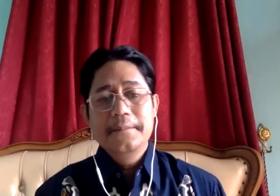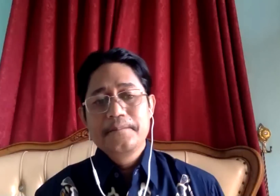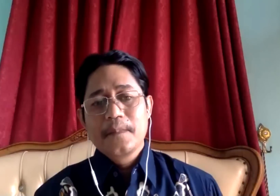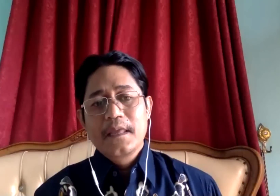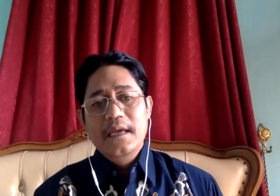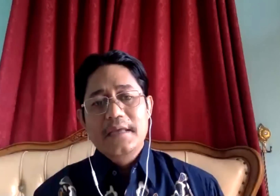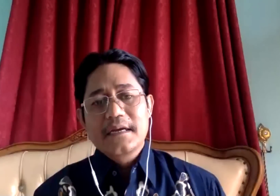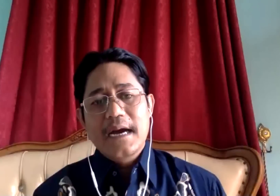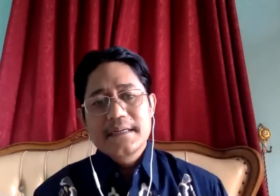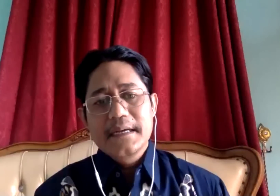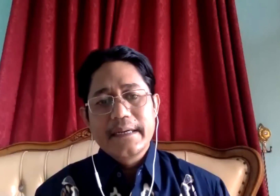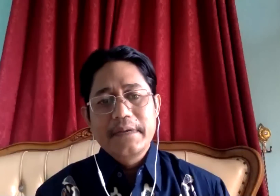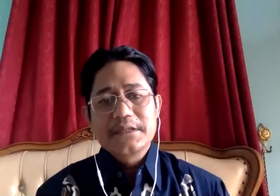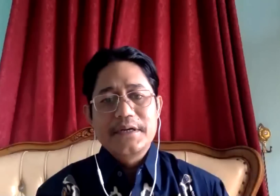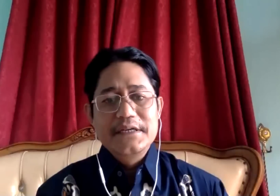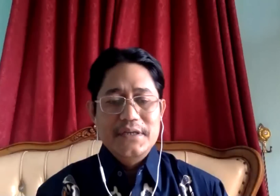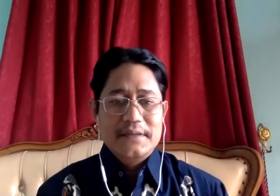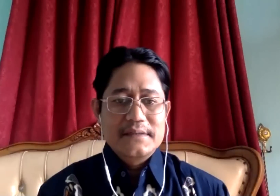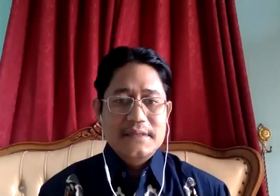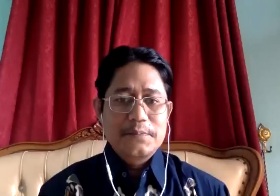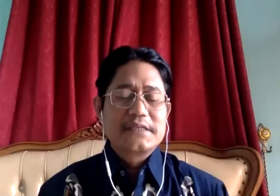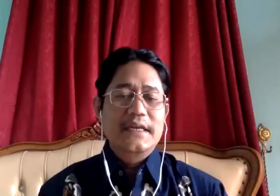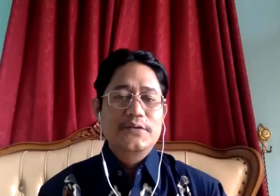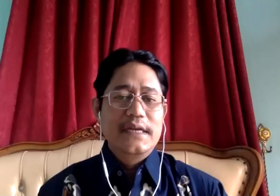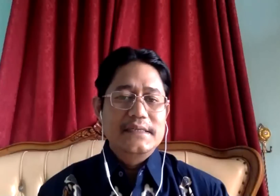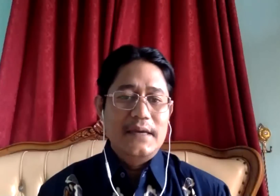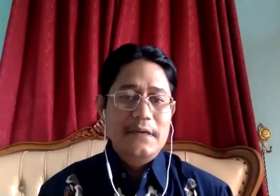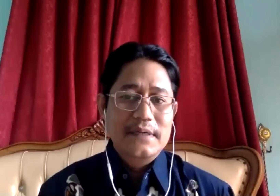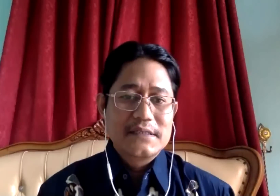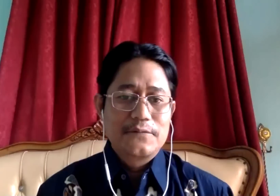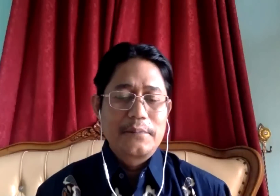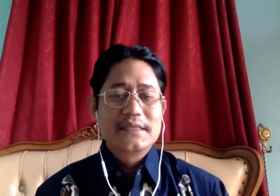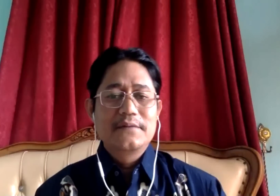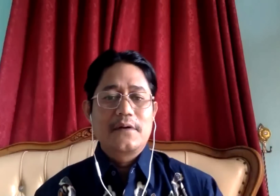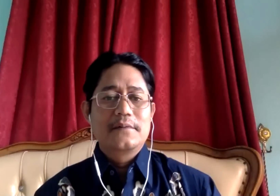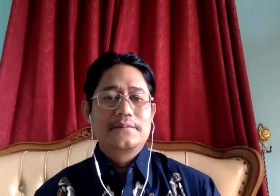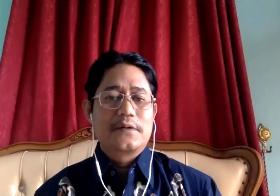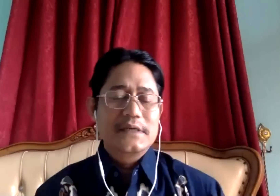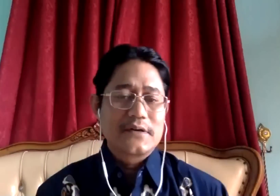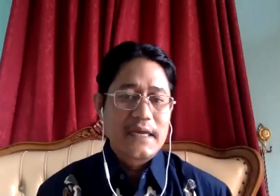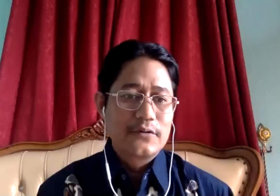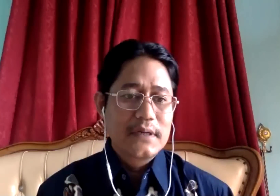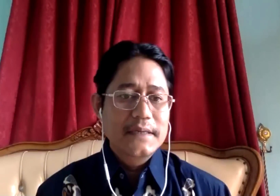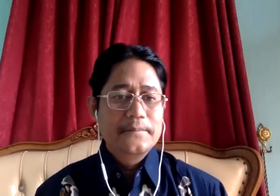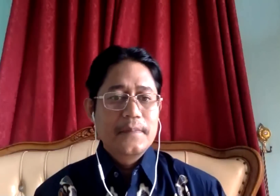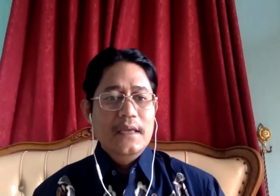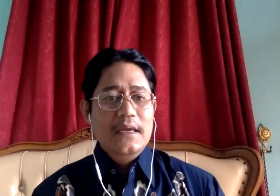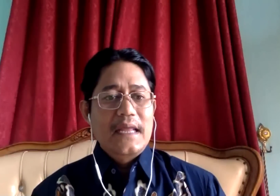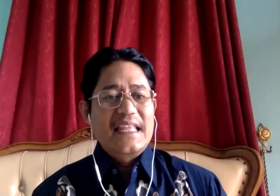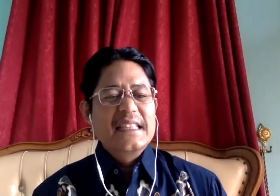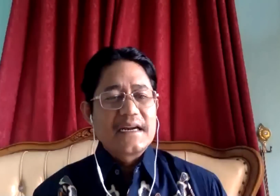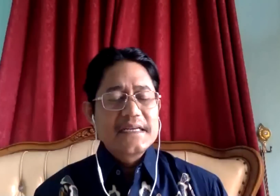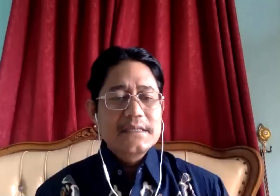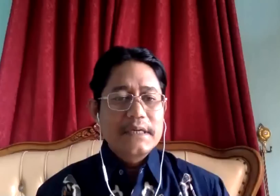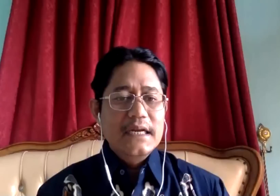However, in the current academic traditions, especially in Indonesia, maybe it's information from Professor Dan Goodley,